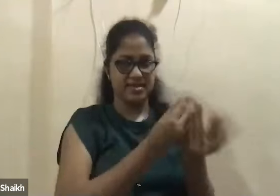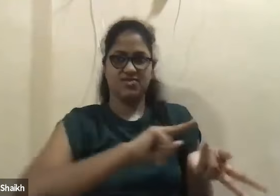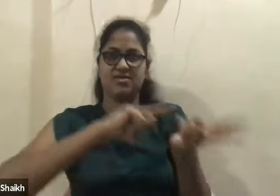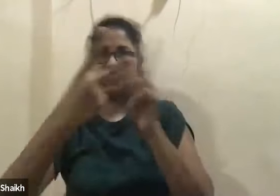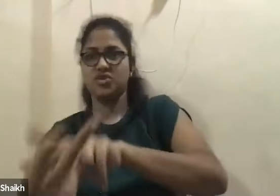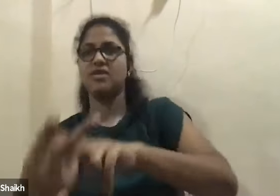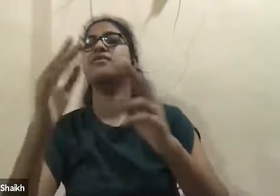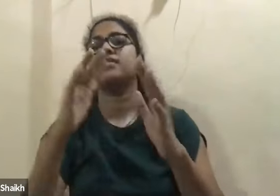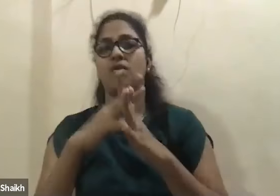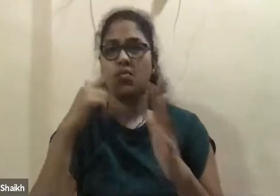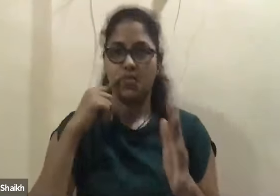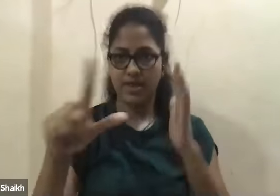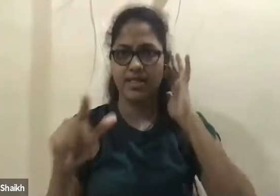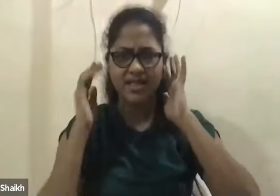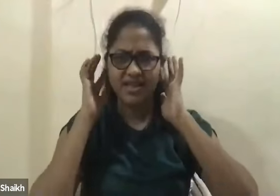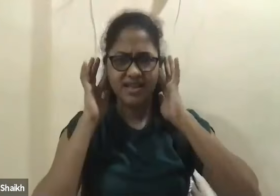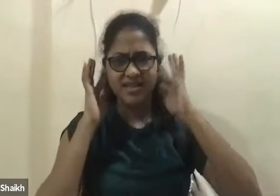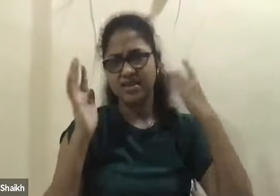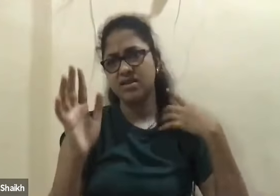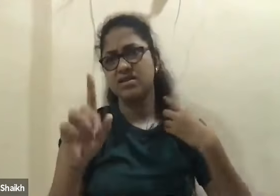to. Yeah. One more question. Yeah.